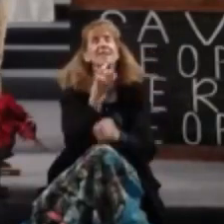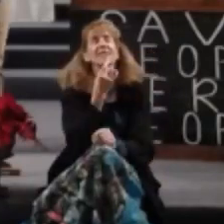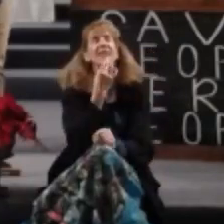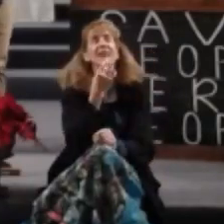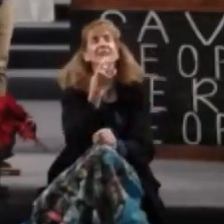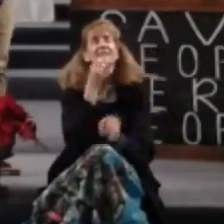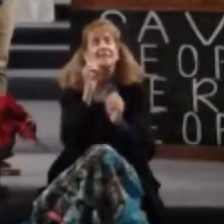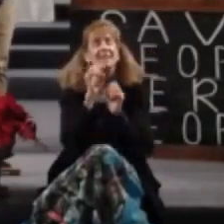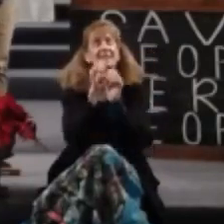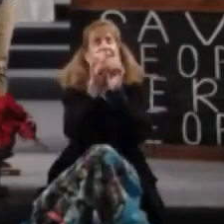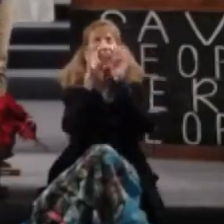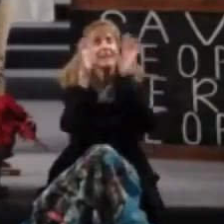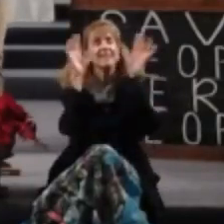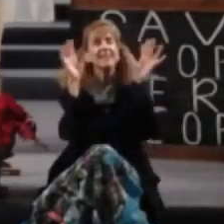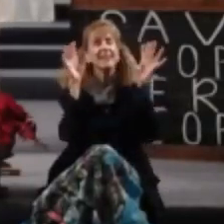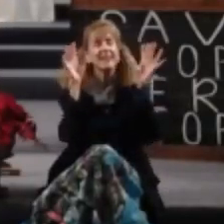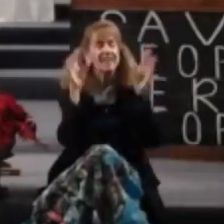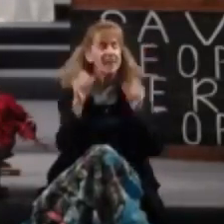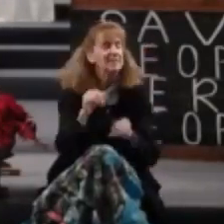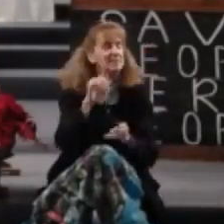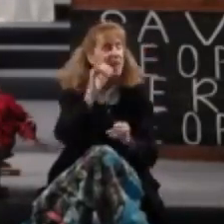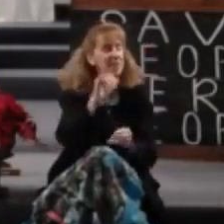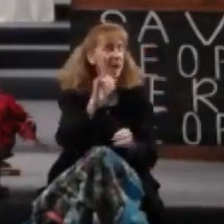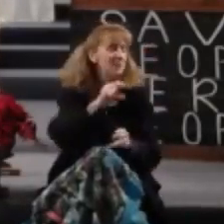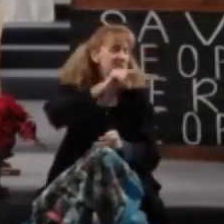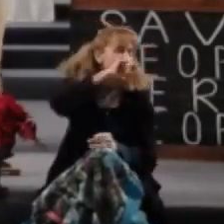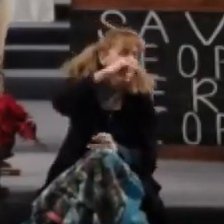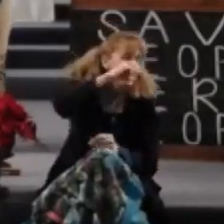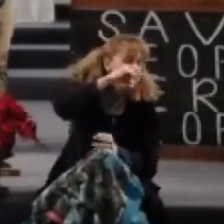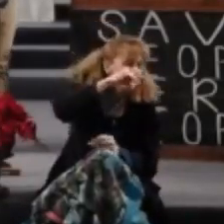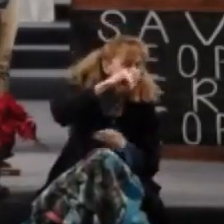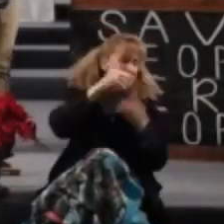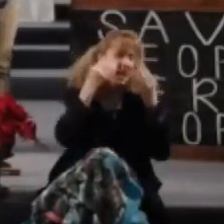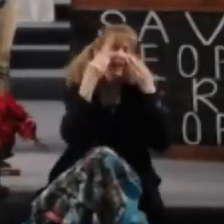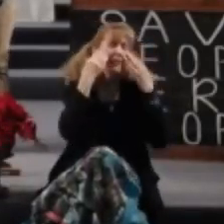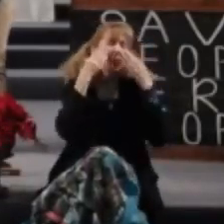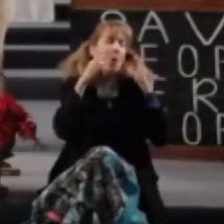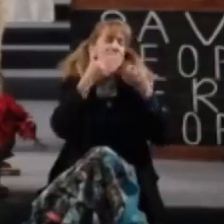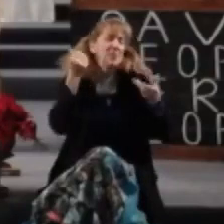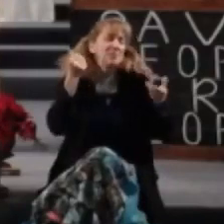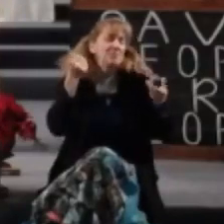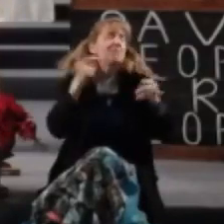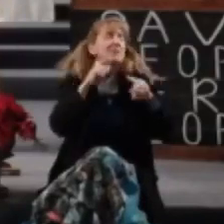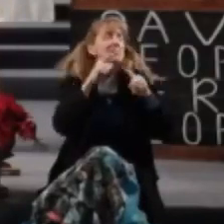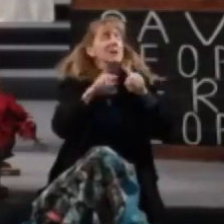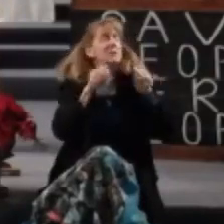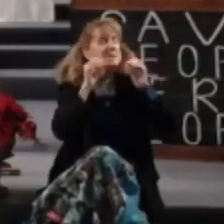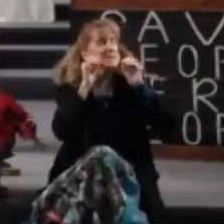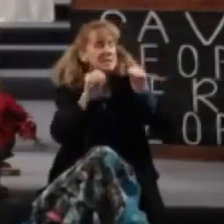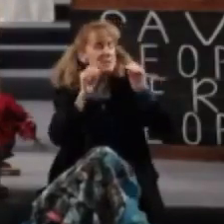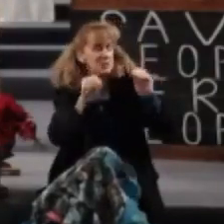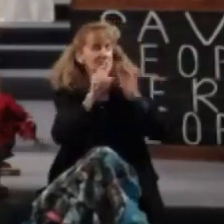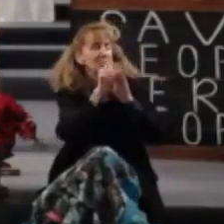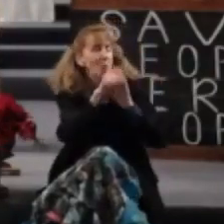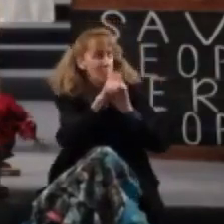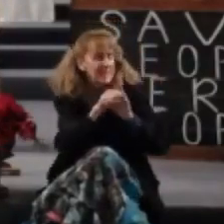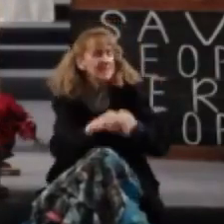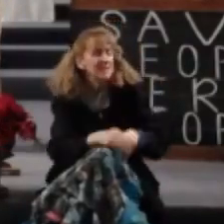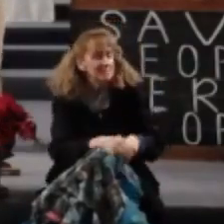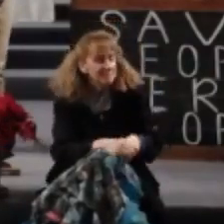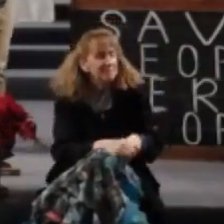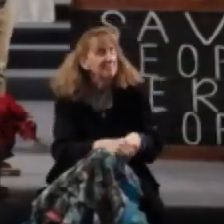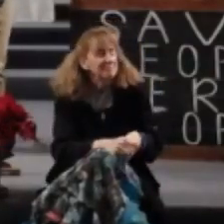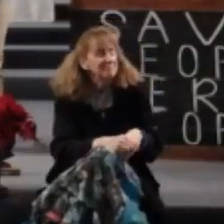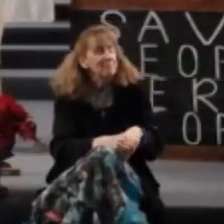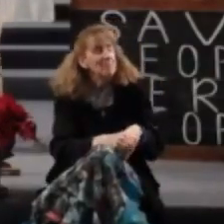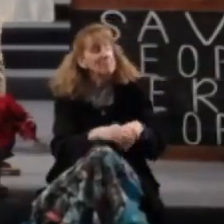Now, granted, this was a class of kids who didn't know any better. But what I want you to notice